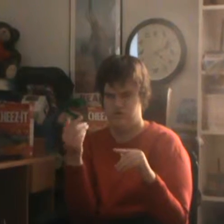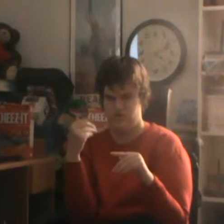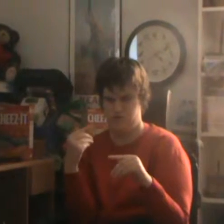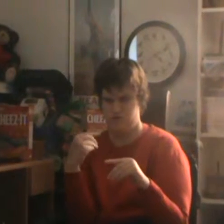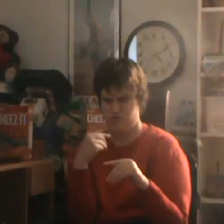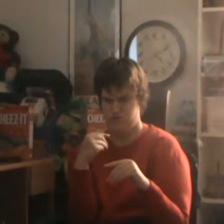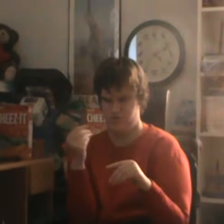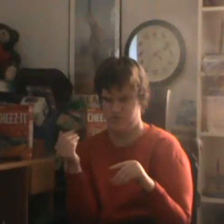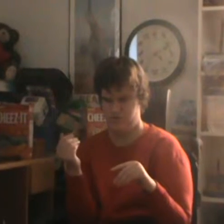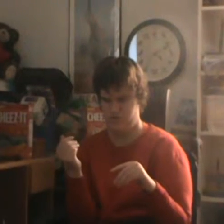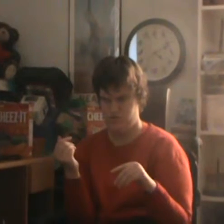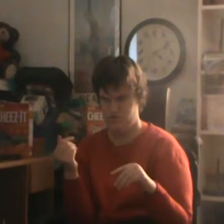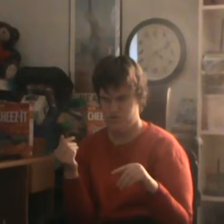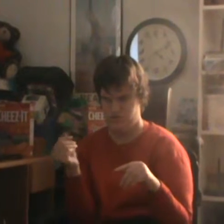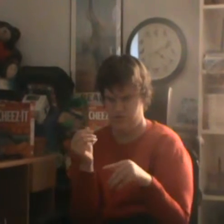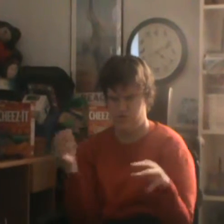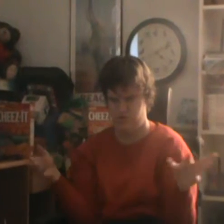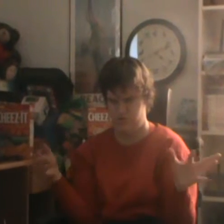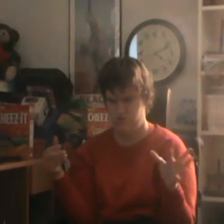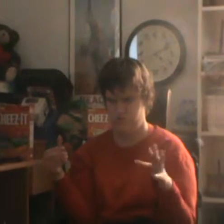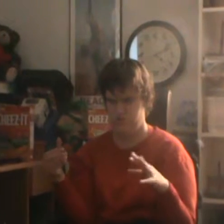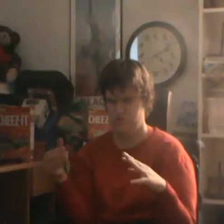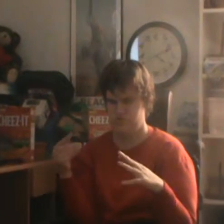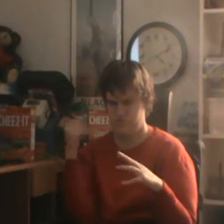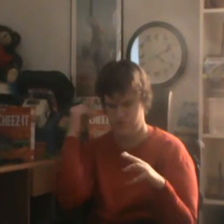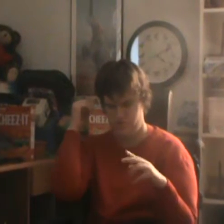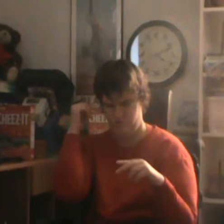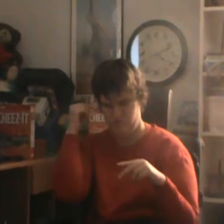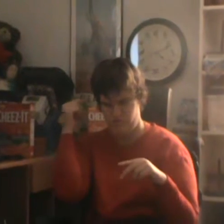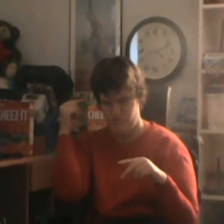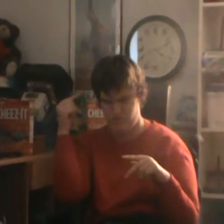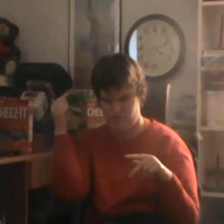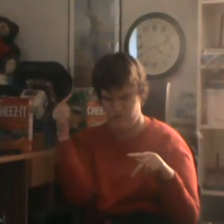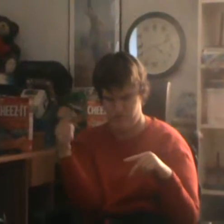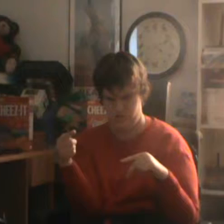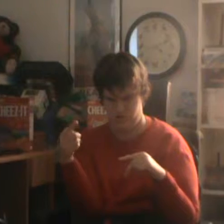every day I see, oh, I hope I see,